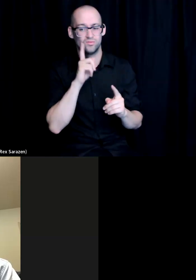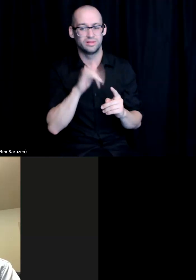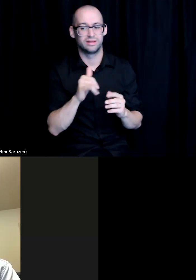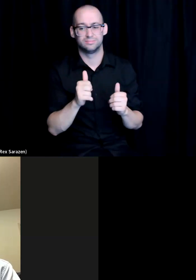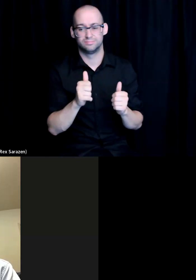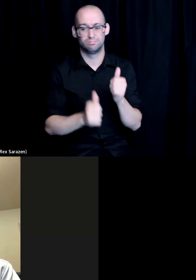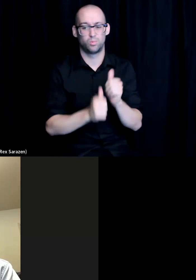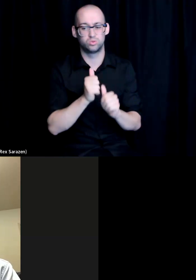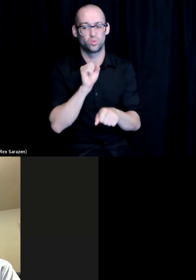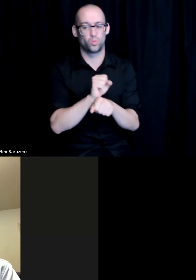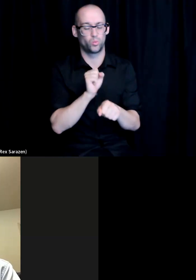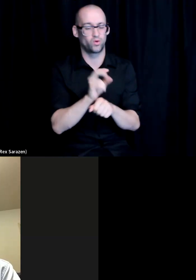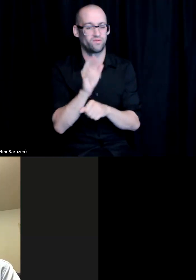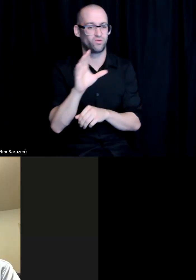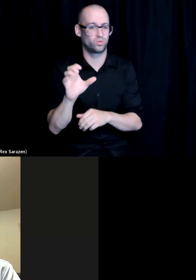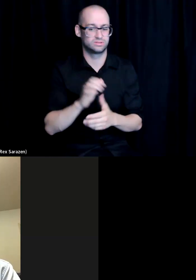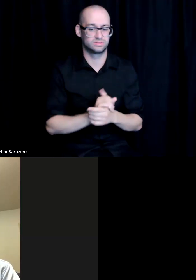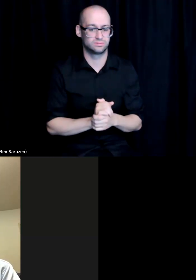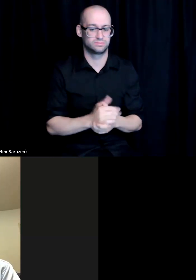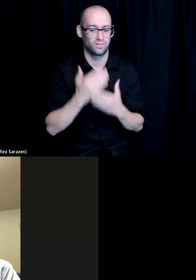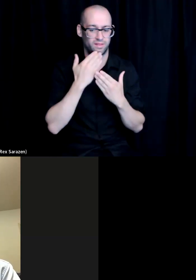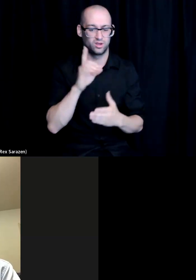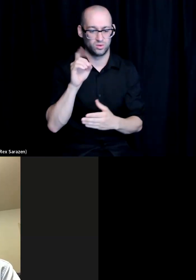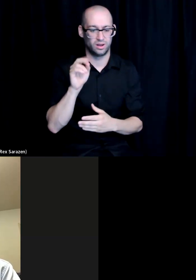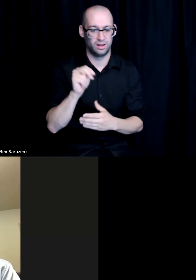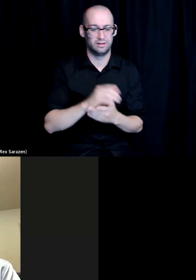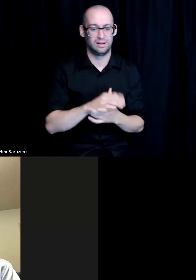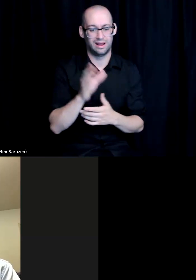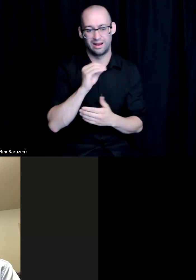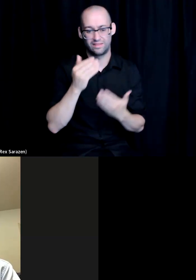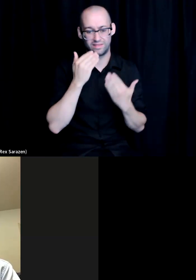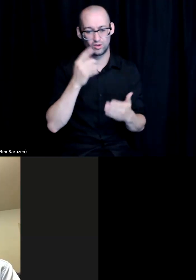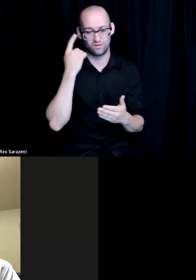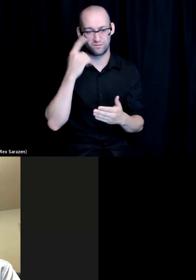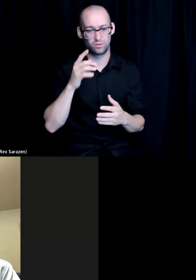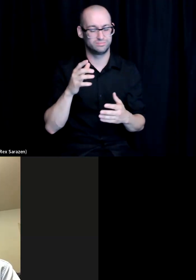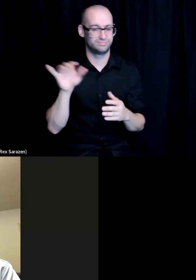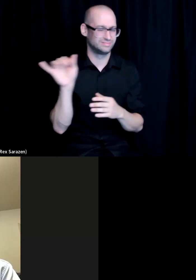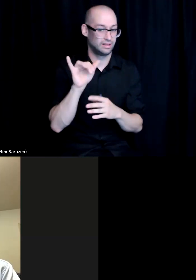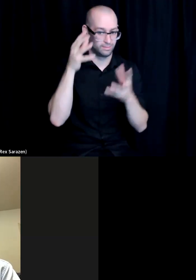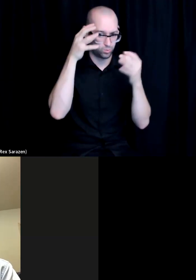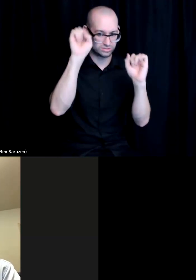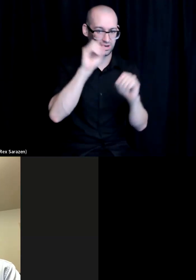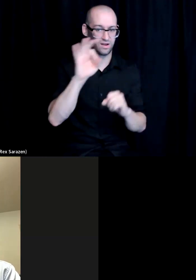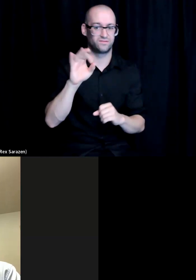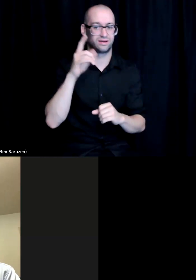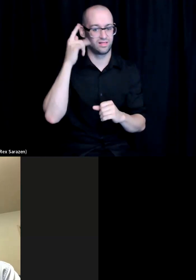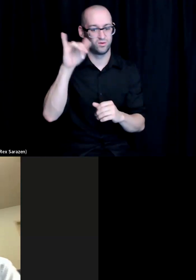workforce. Outstanding. Thank you again, Don. And thank you as the president of the California State Board of Food and